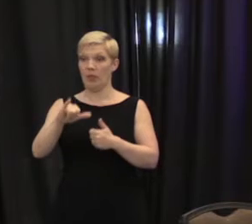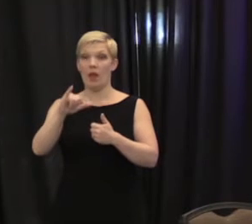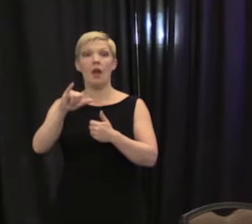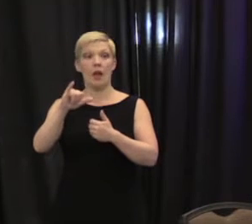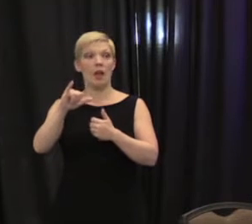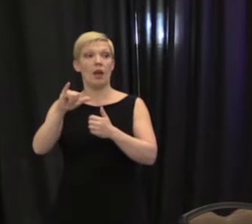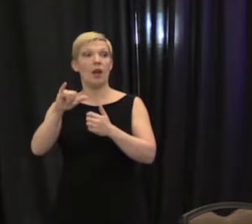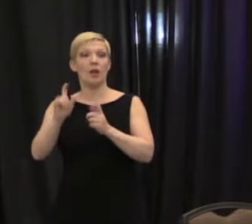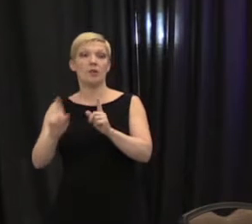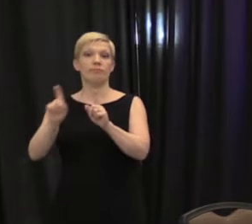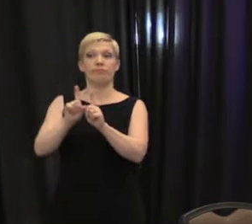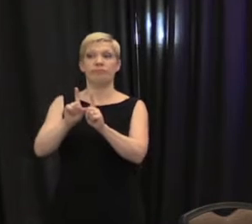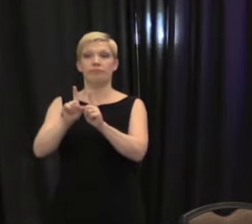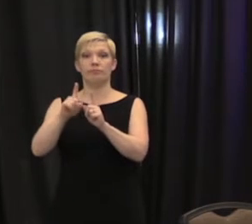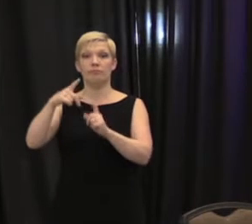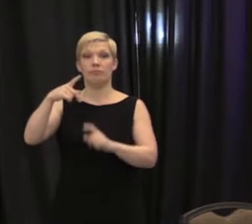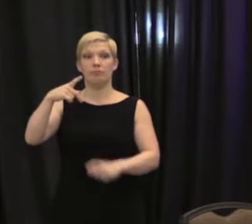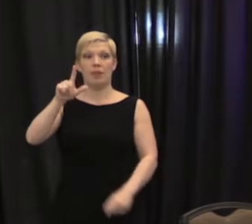you stand?